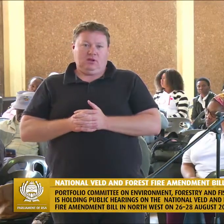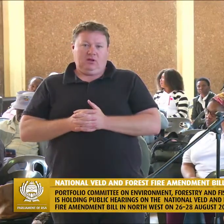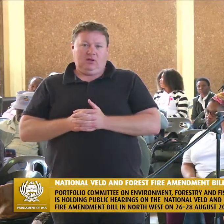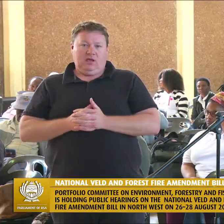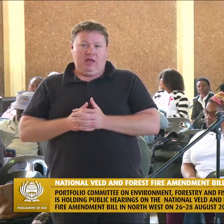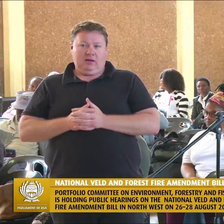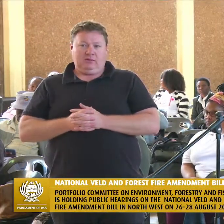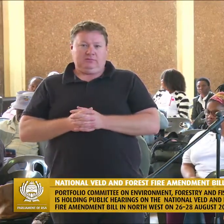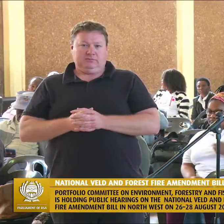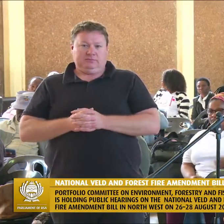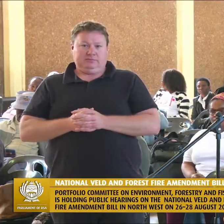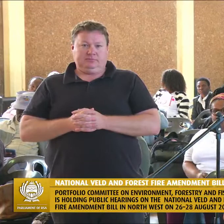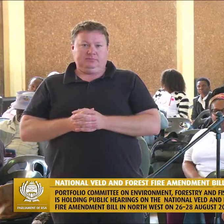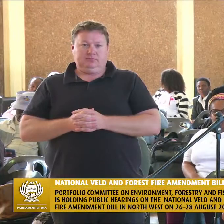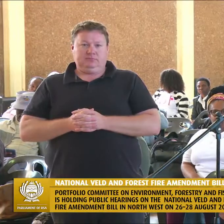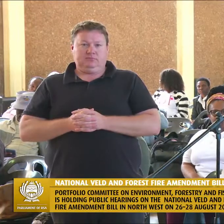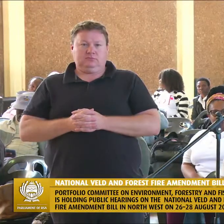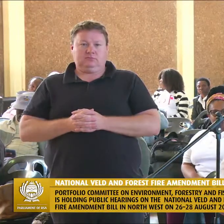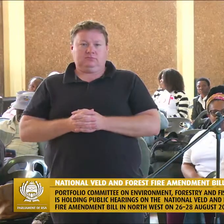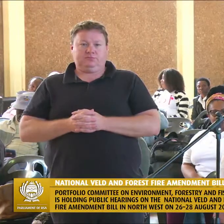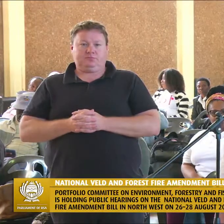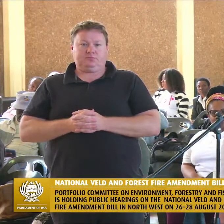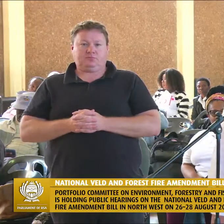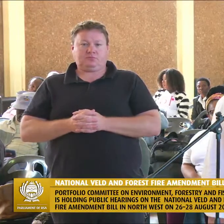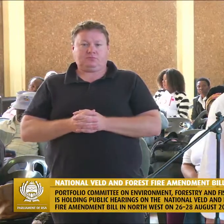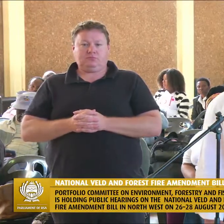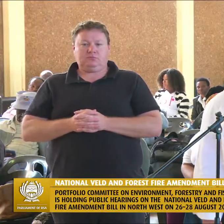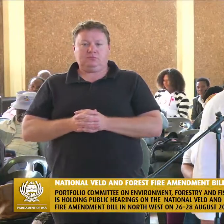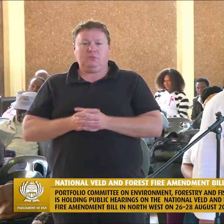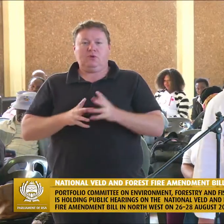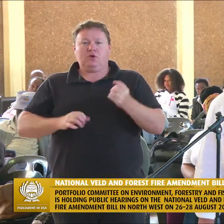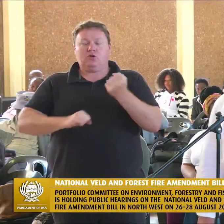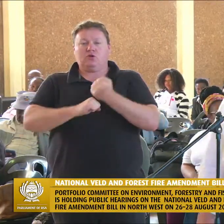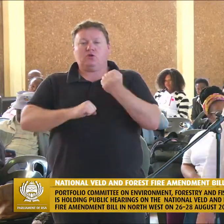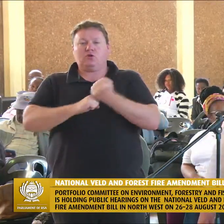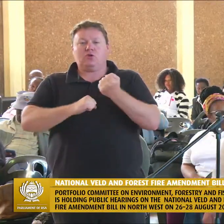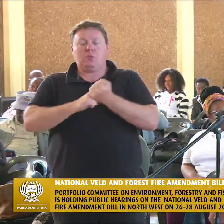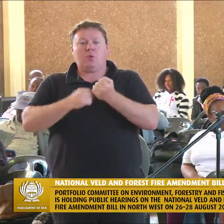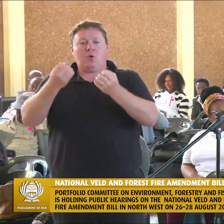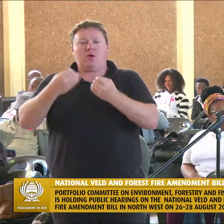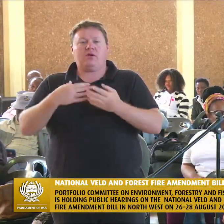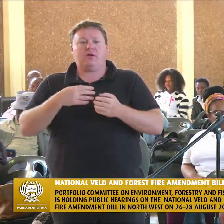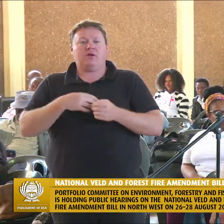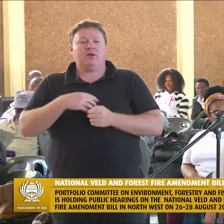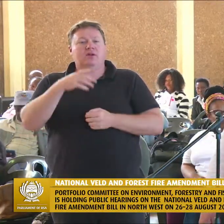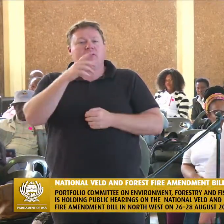it is very heartening to know that we have the support of people like